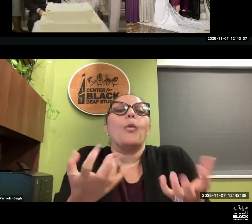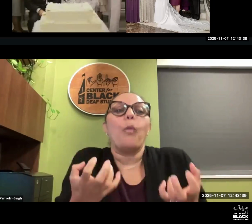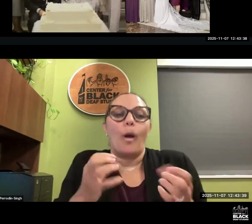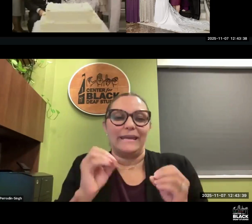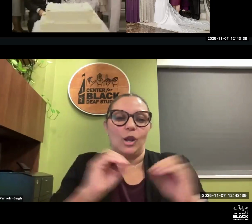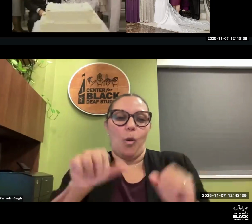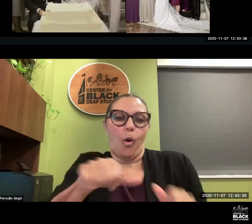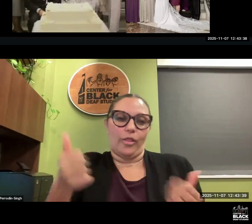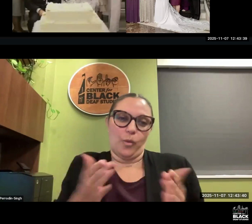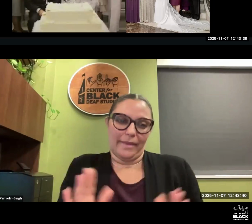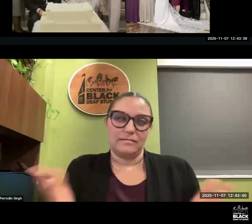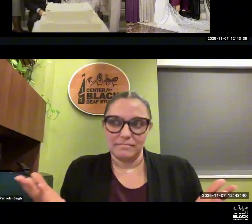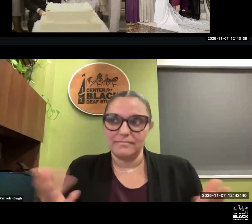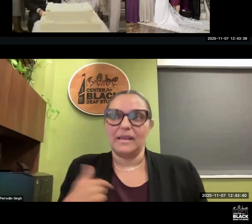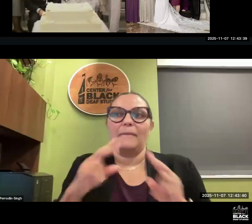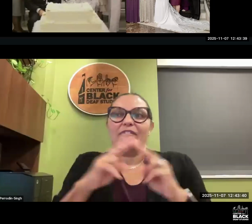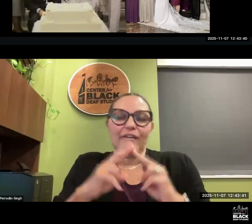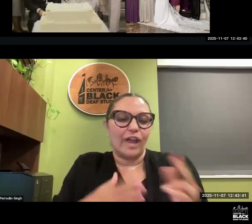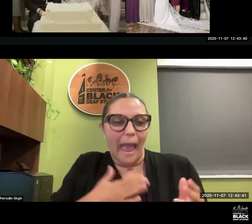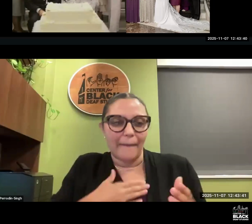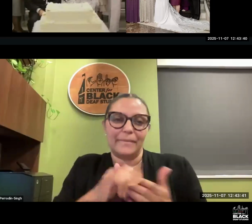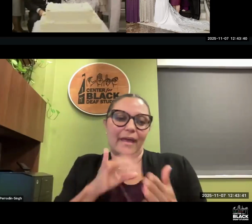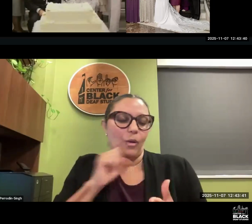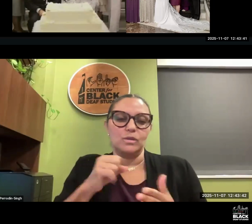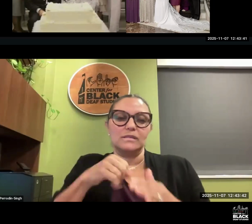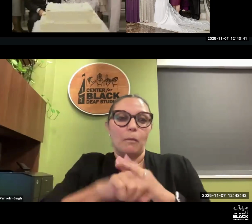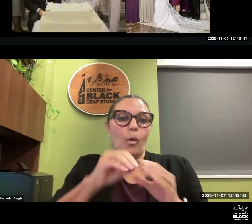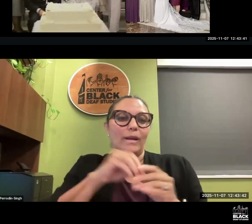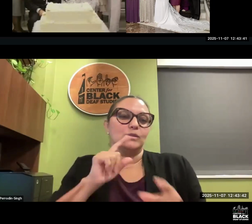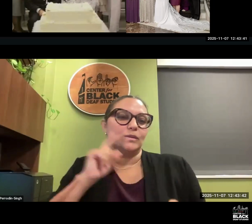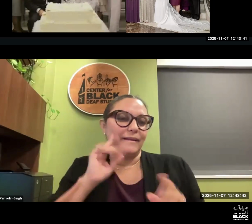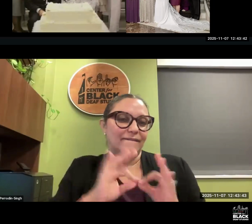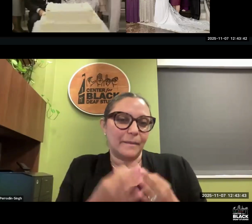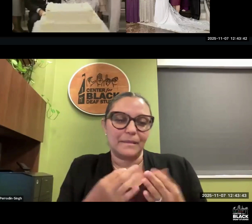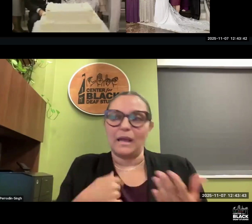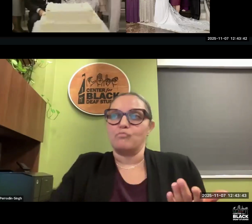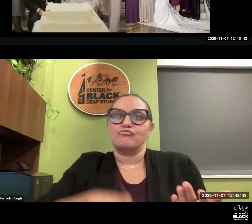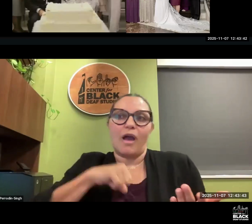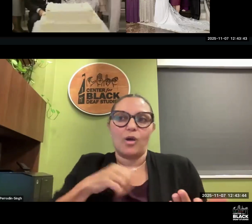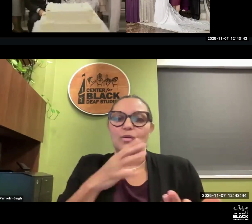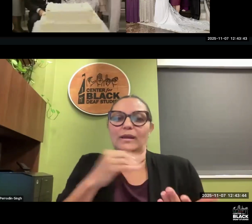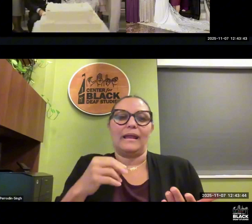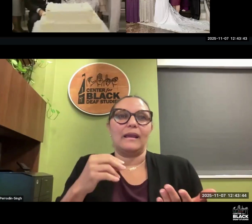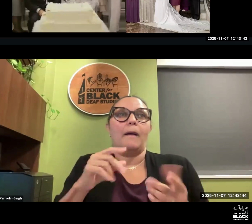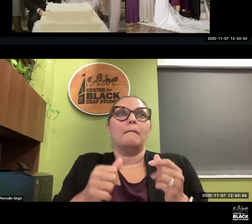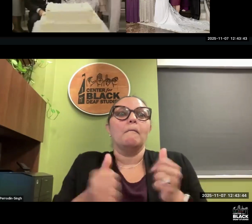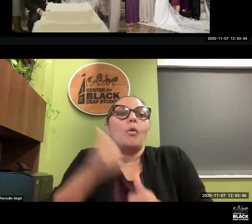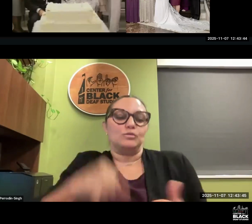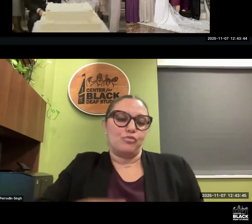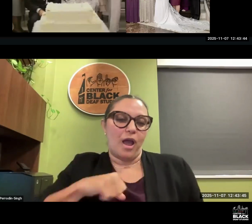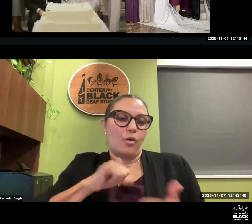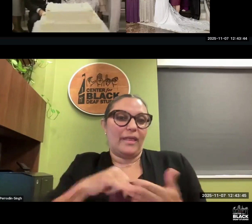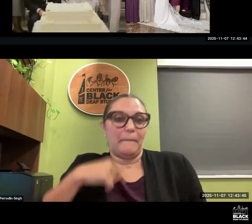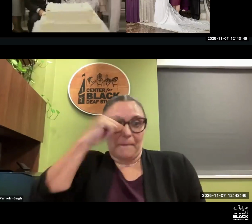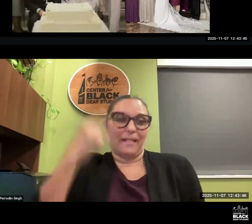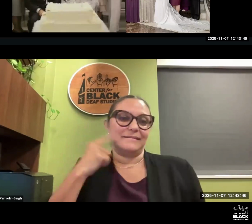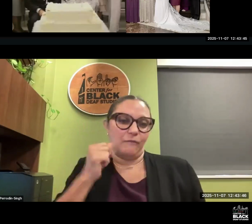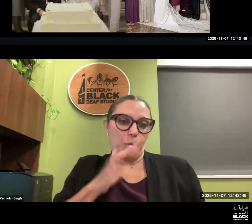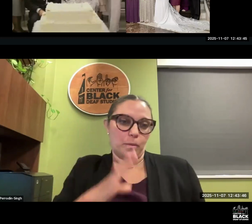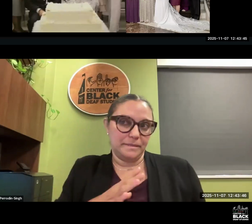deaf family. I wouldn't want it any other way. I was very happy, very fortunate to be part of a Black deaf